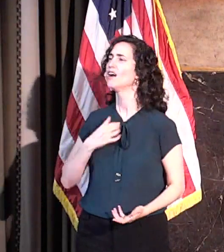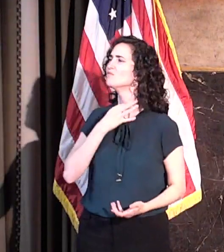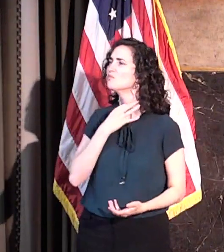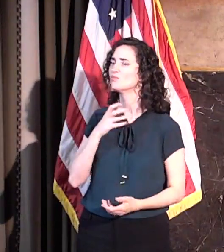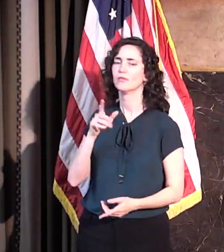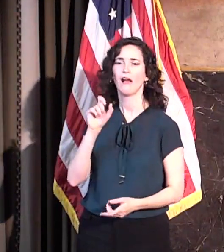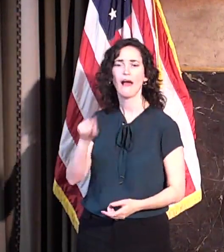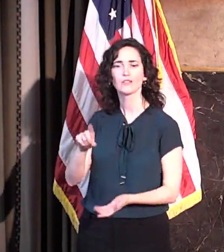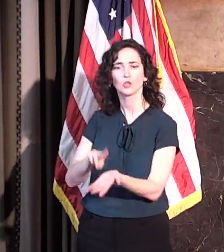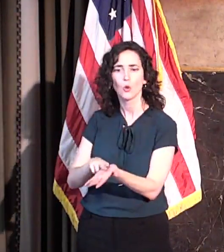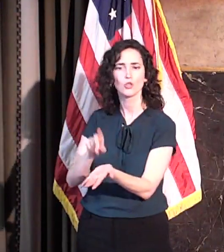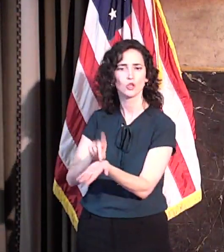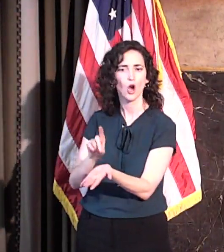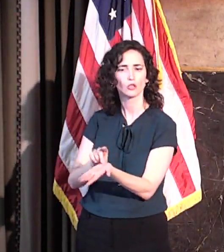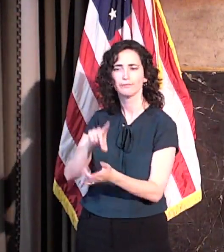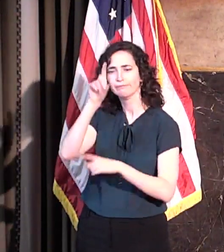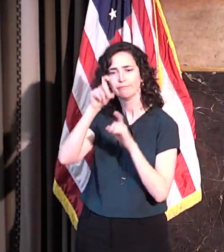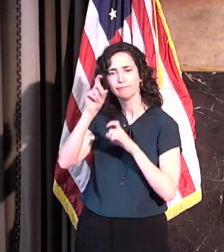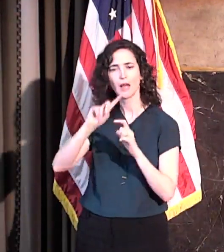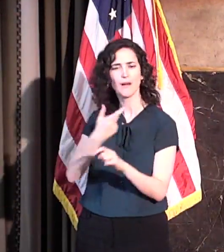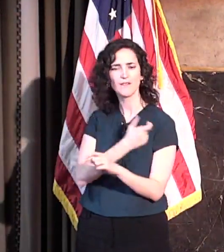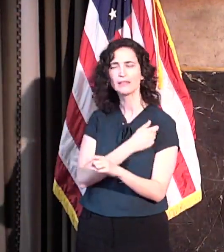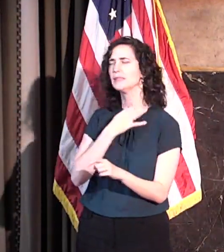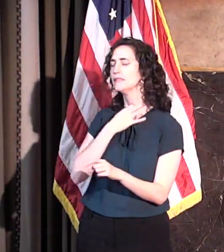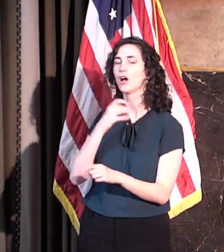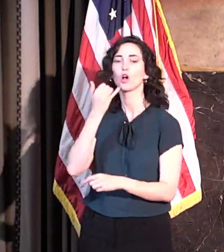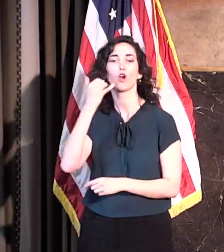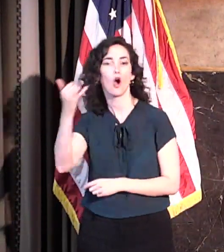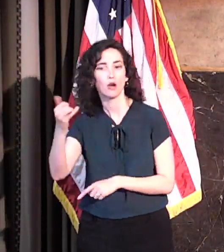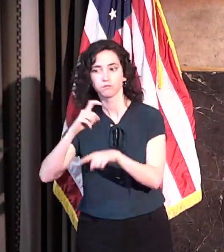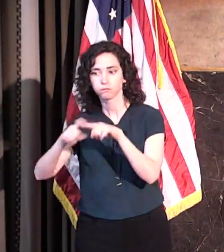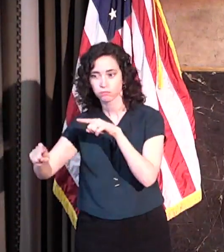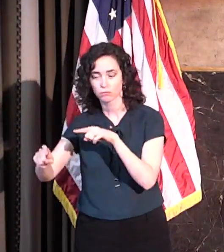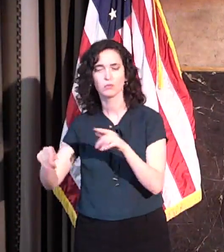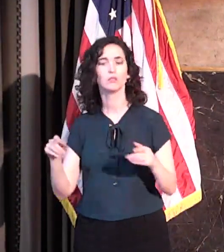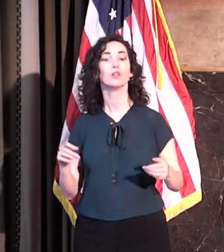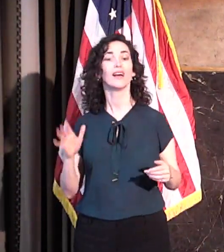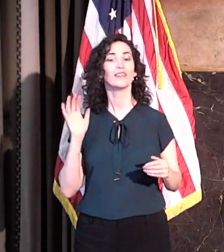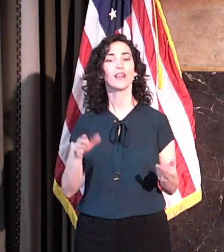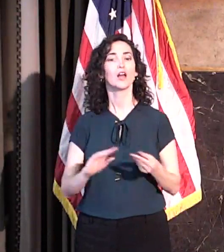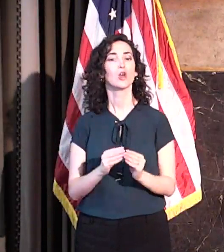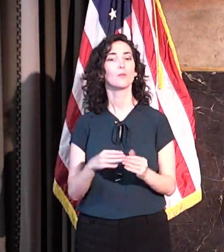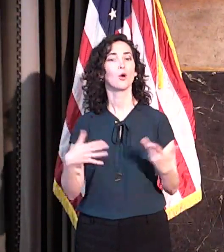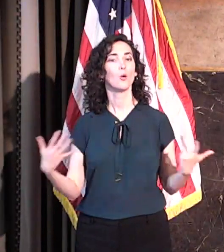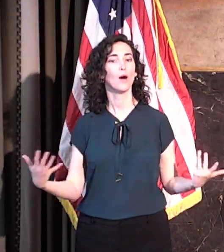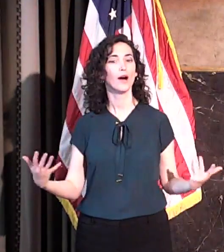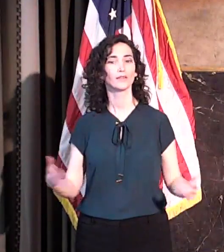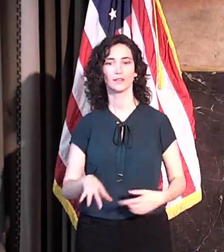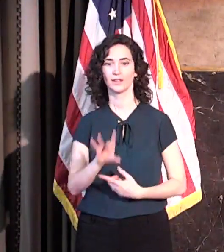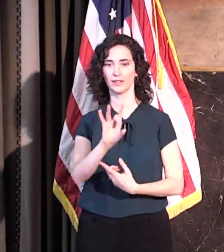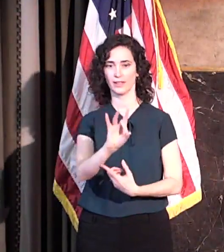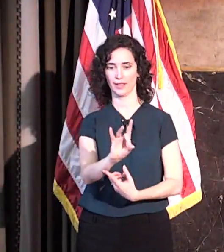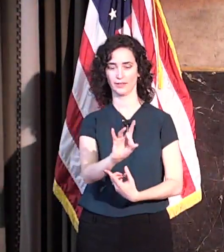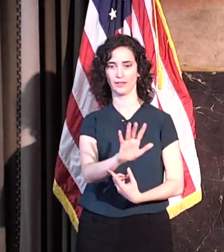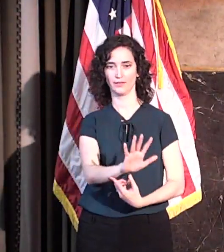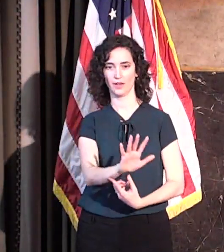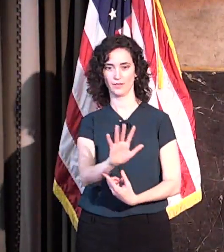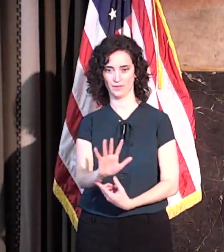any questions that you might have about the vaccines. The hotline number is